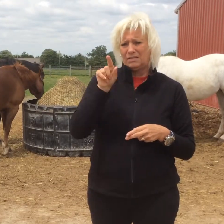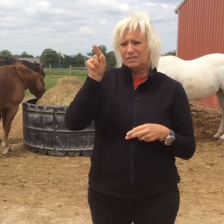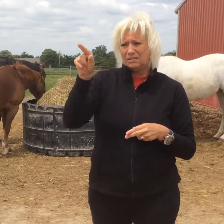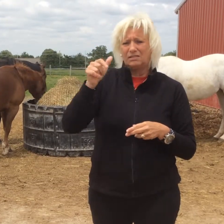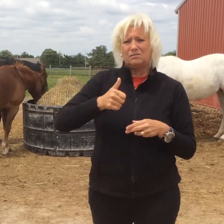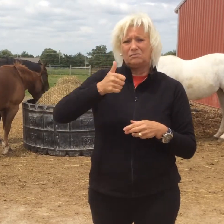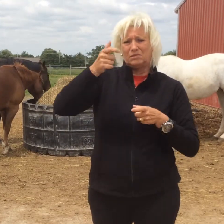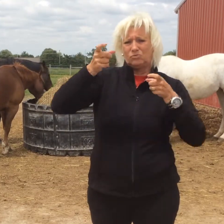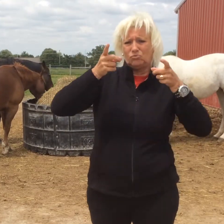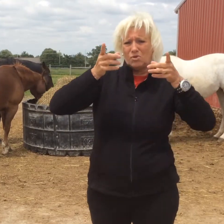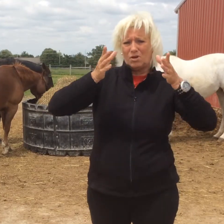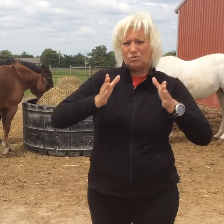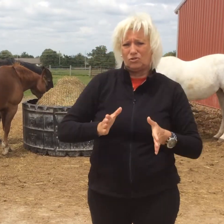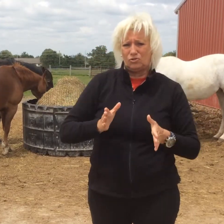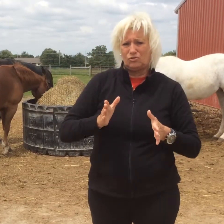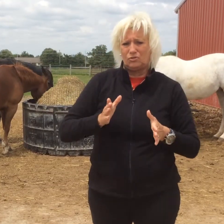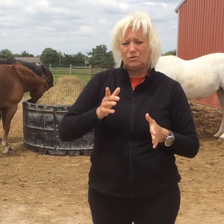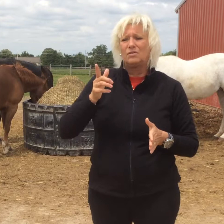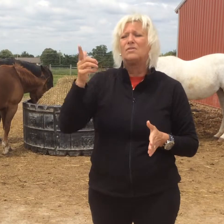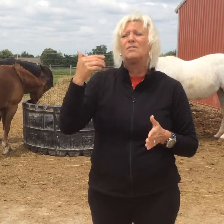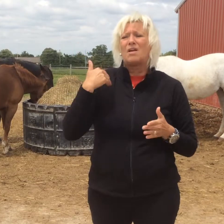Polly is the executive director.